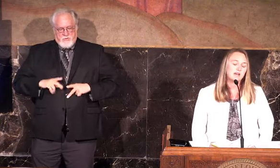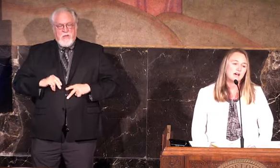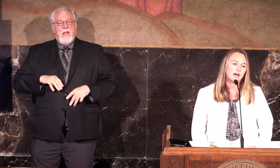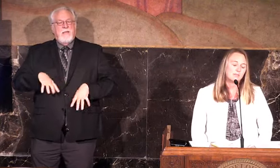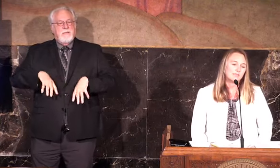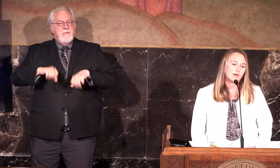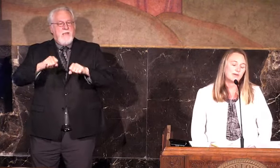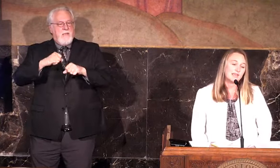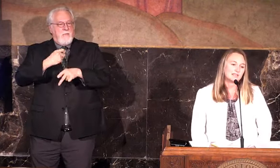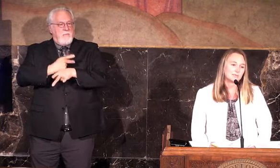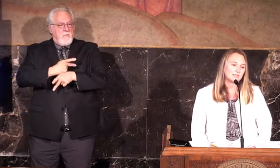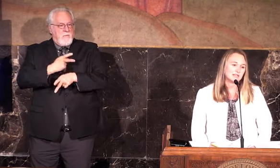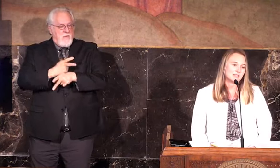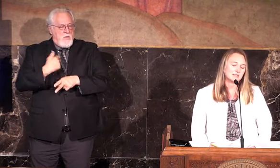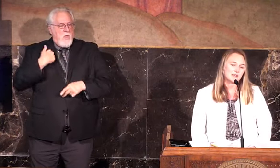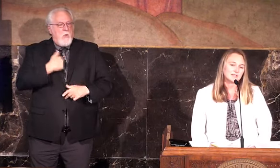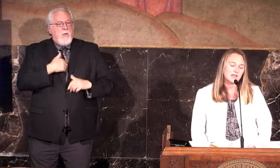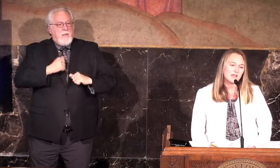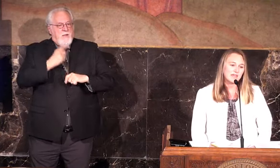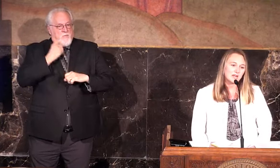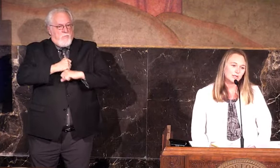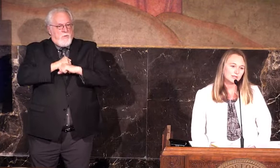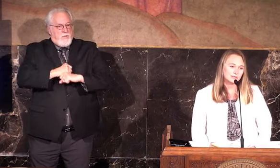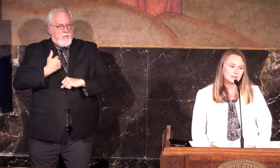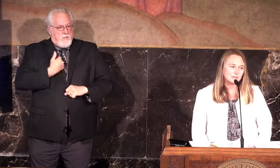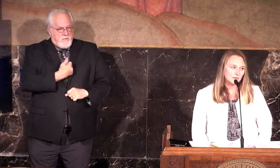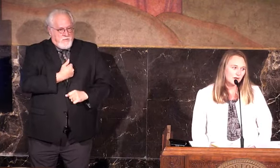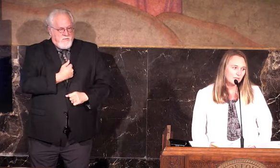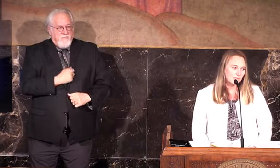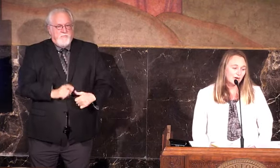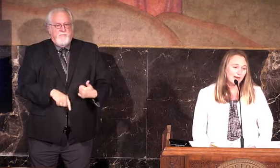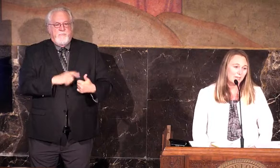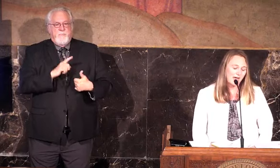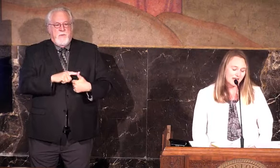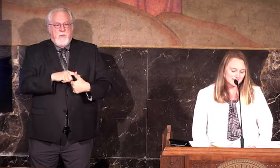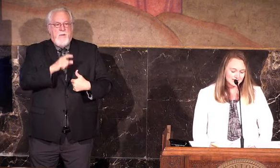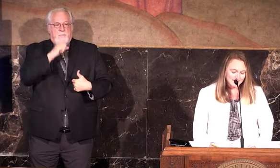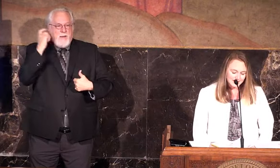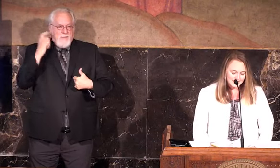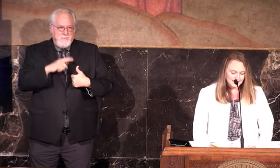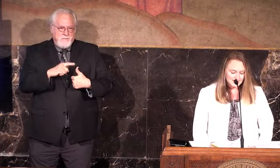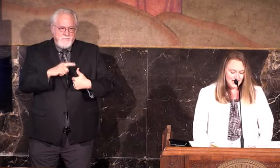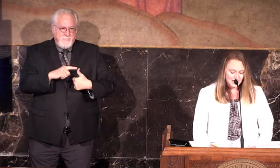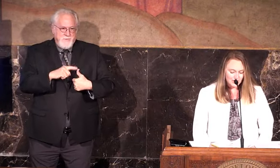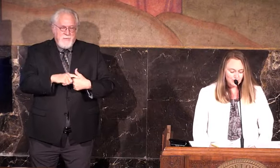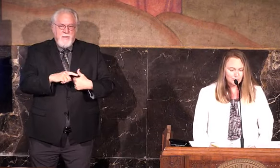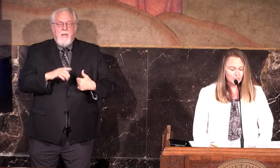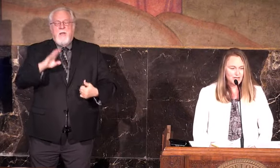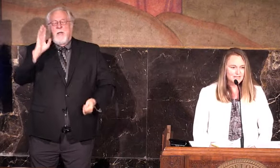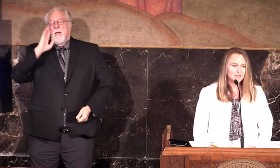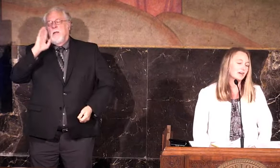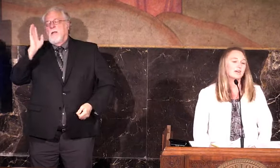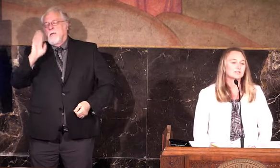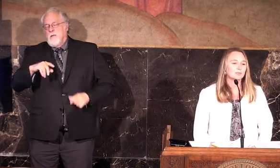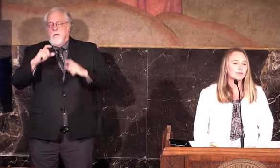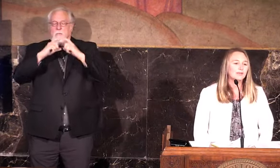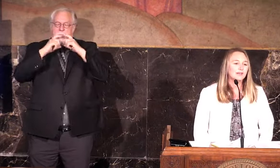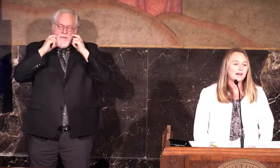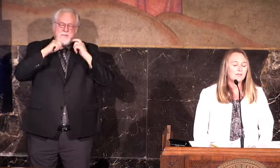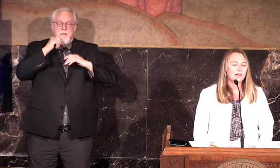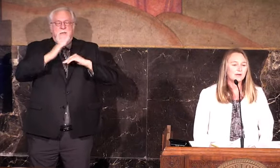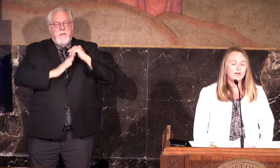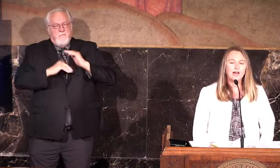precautions that we can to protect ourselves. And that includes wearing a mask. And I know masks are